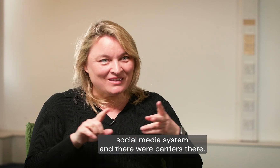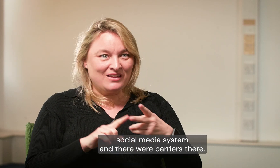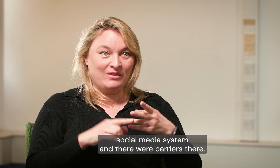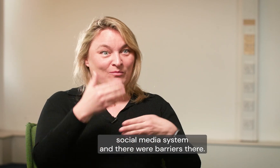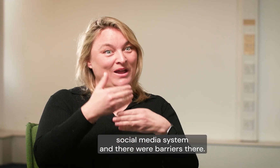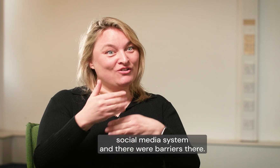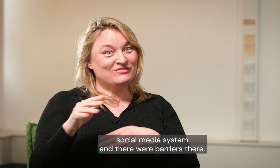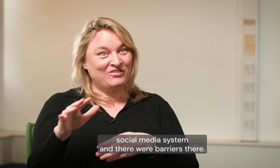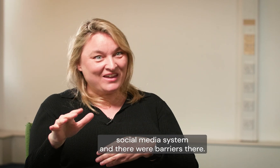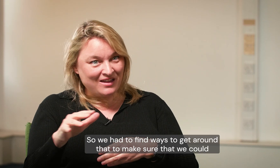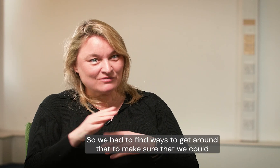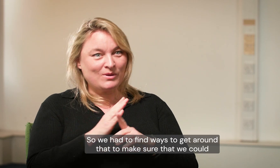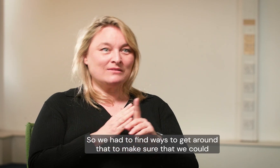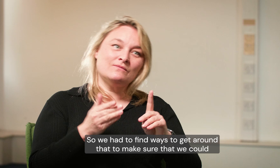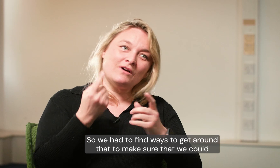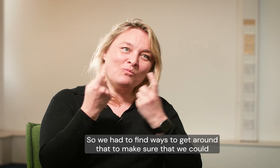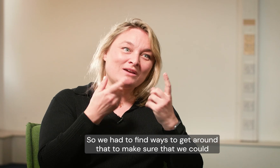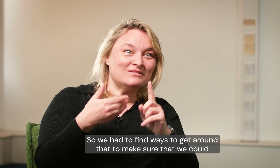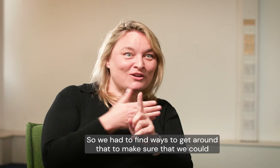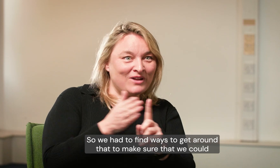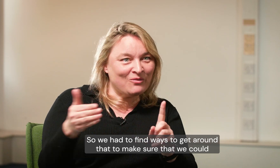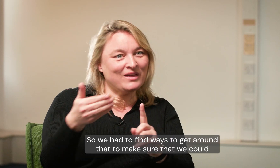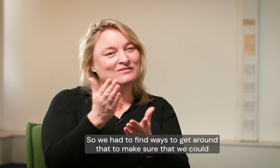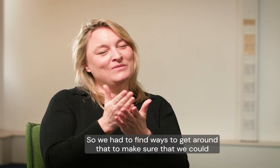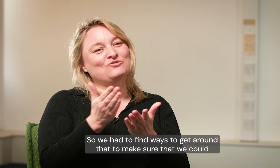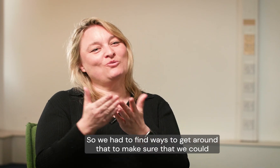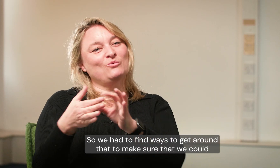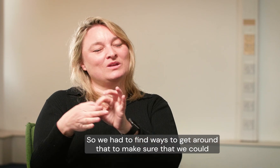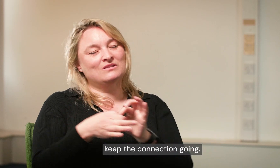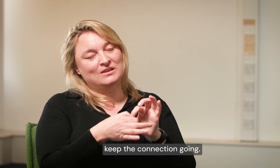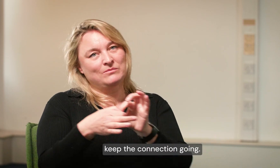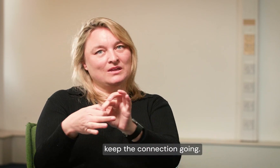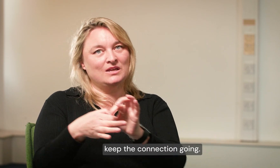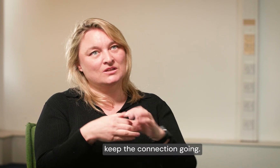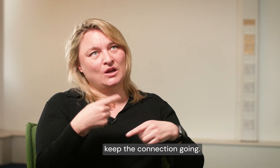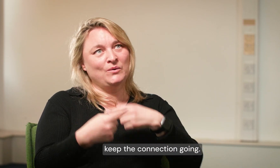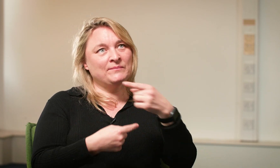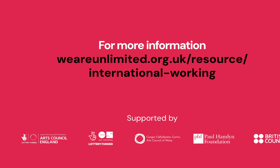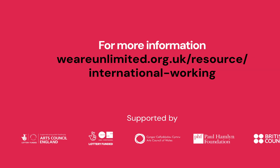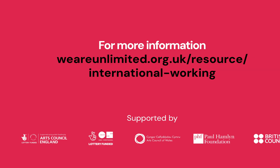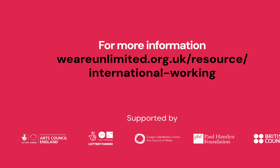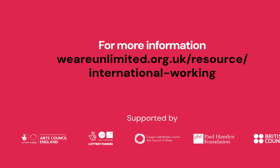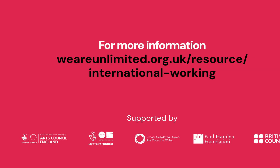and there are barriers there, so we had to find ways to get around that to make sure that we could keep the connection going. For more